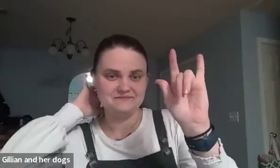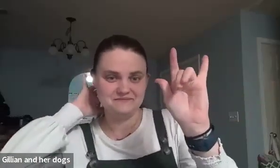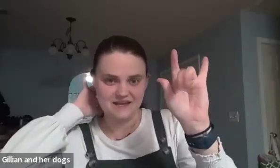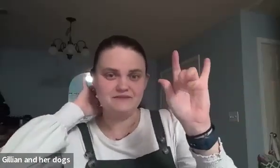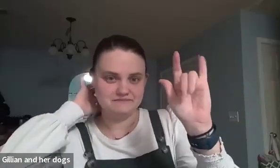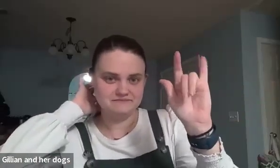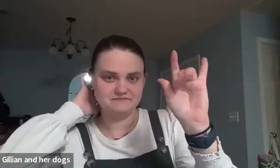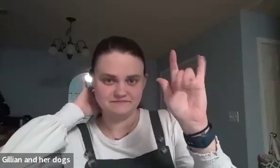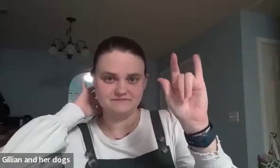Okay.